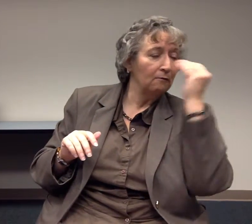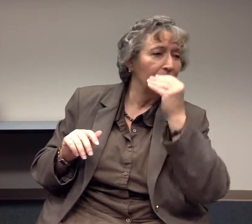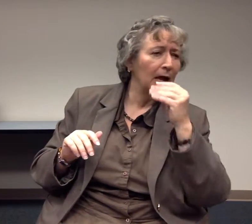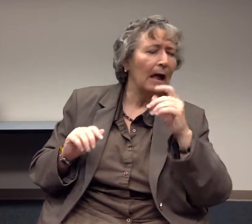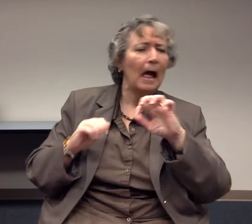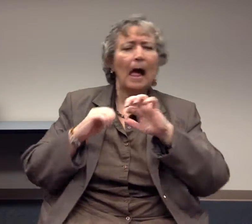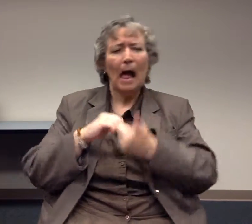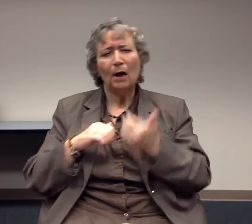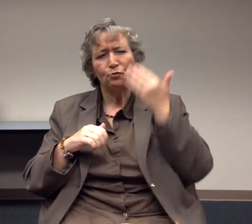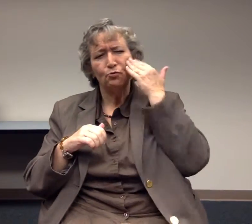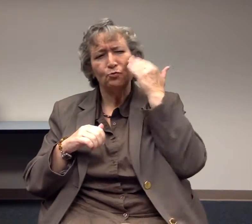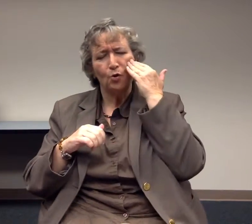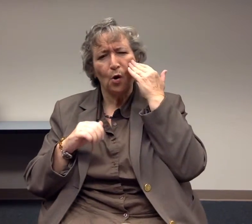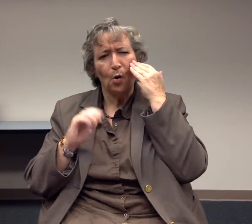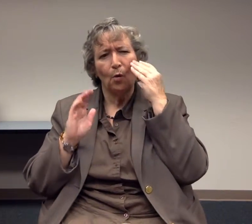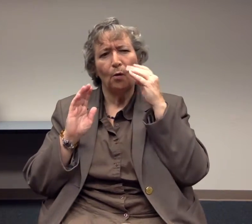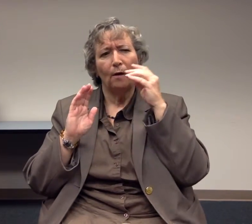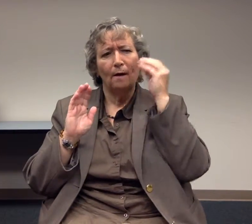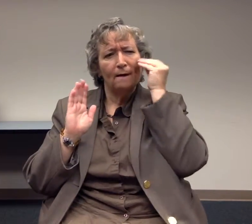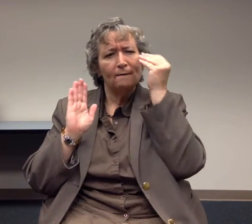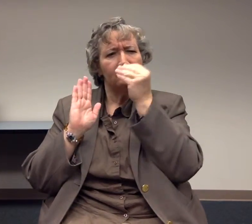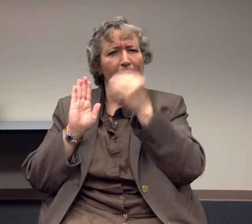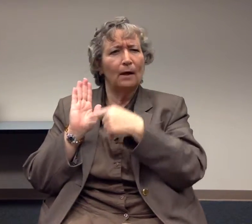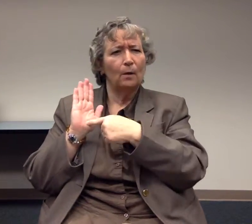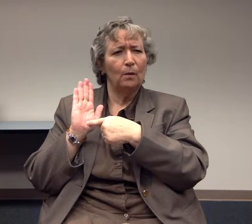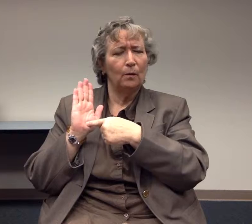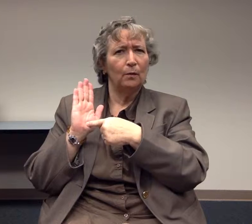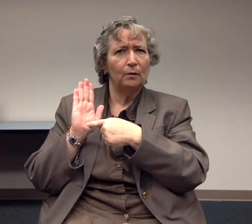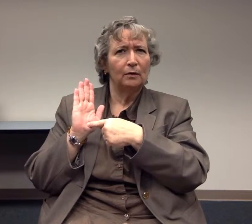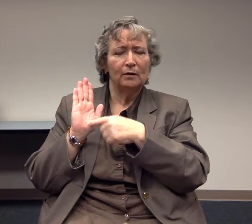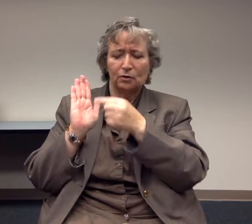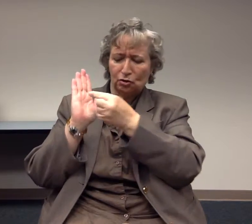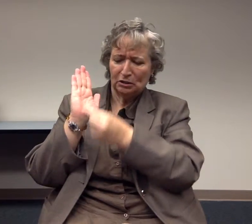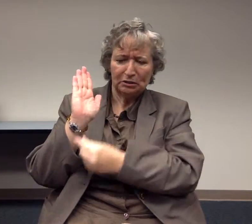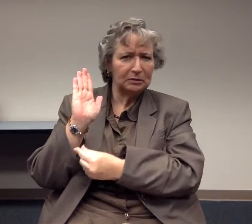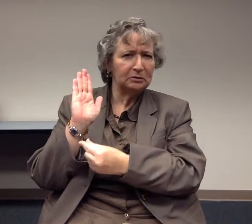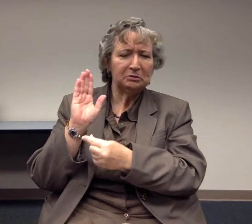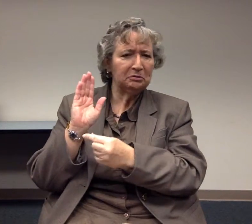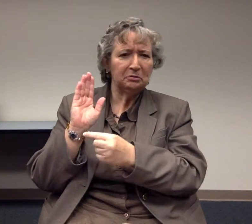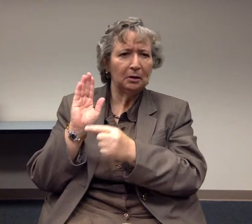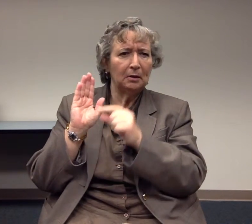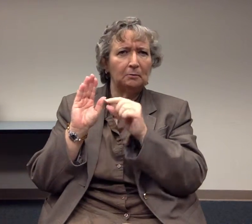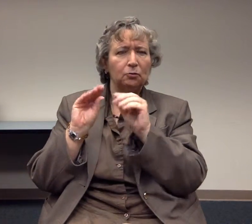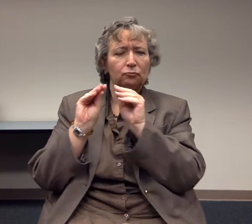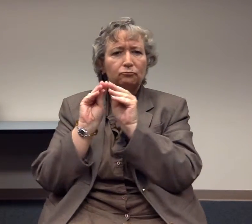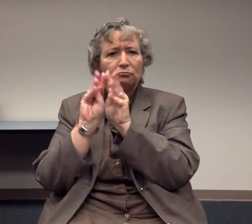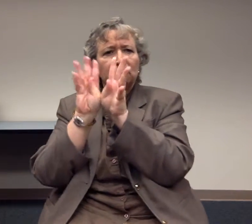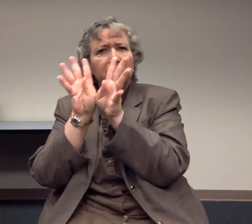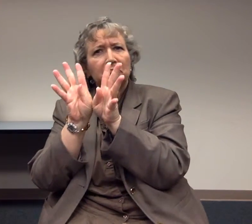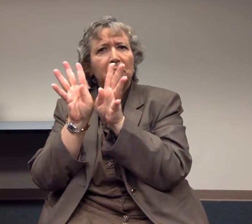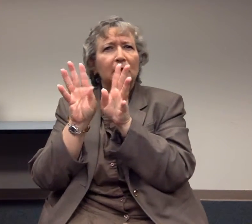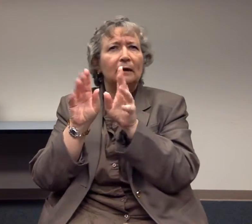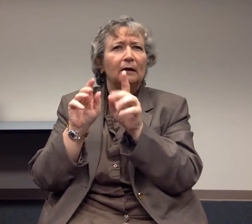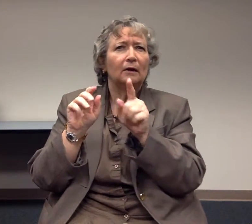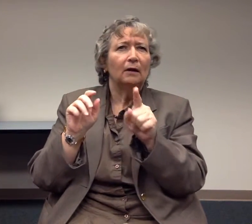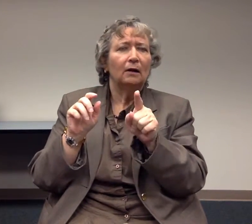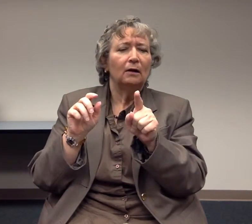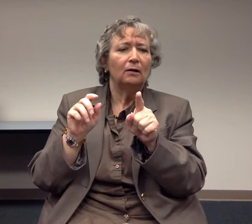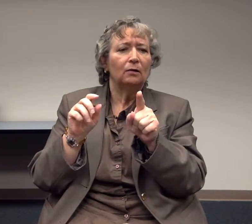ground or sky or anything to show you details of the flower. What tells you that this is a flower, Adam?